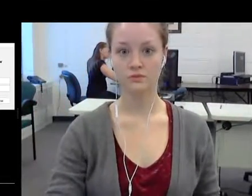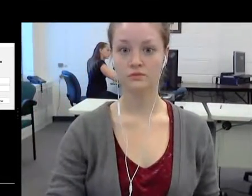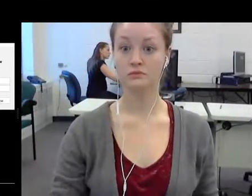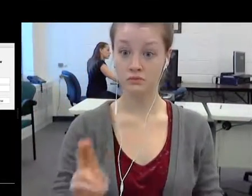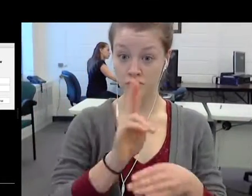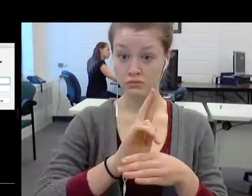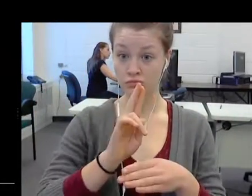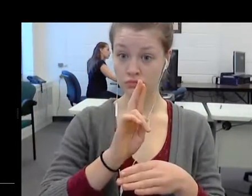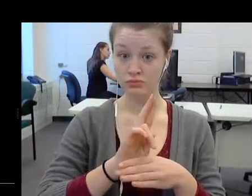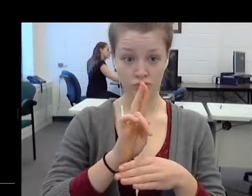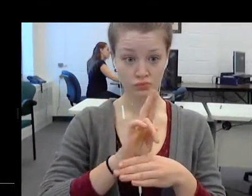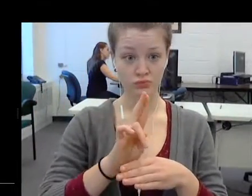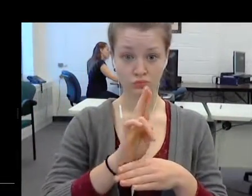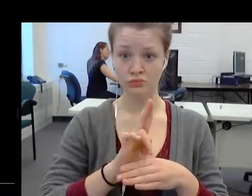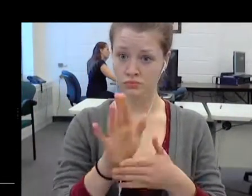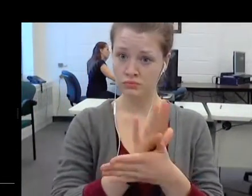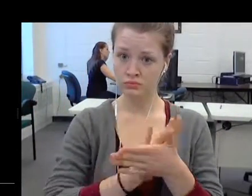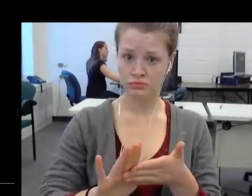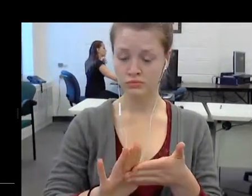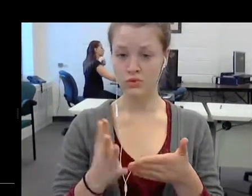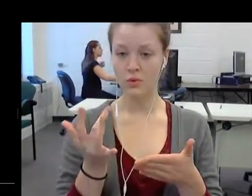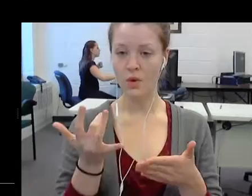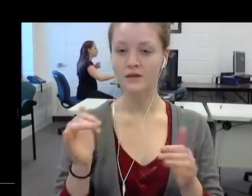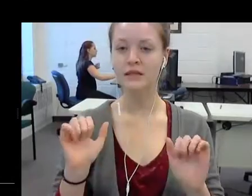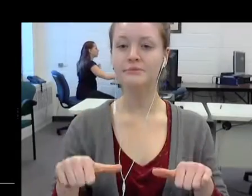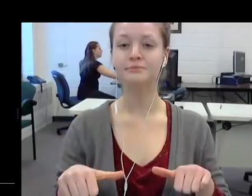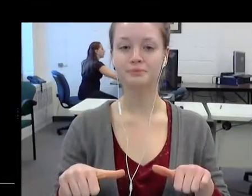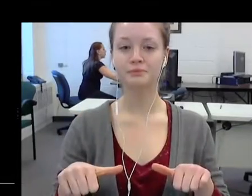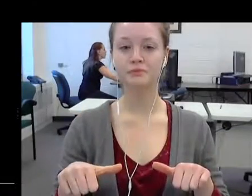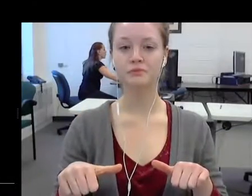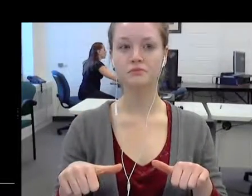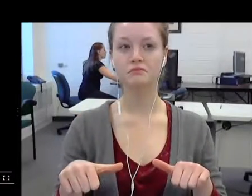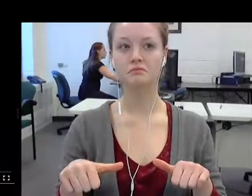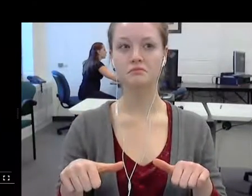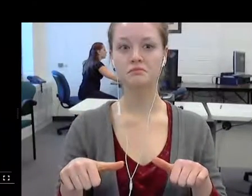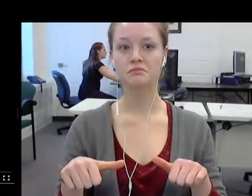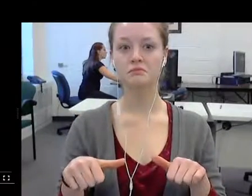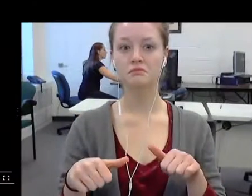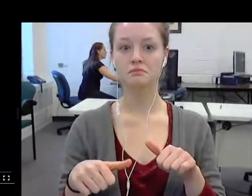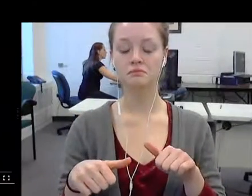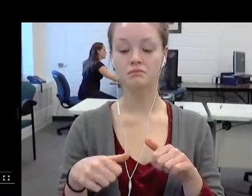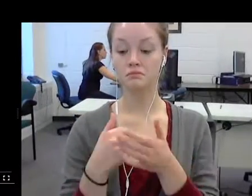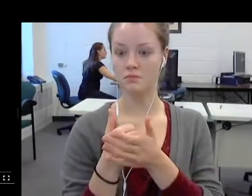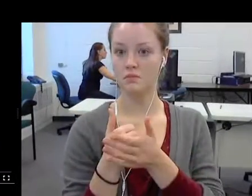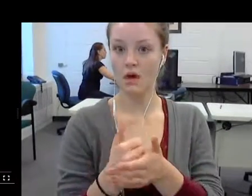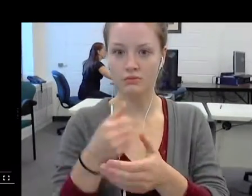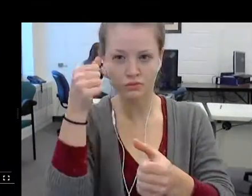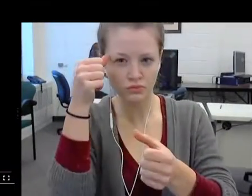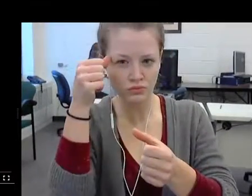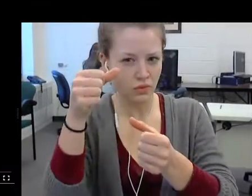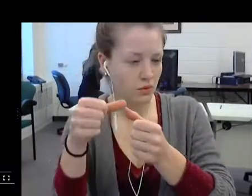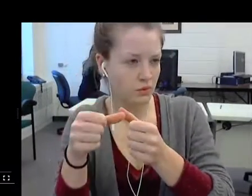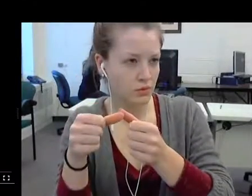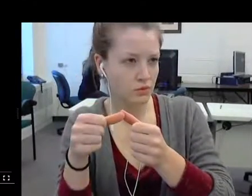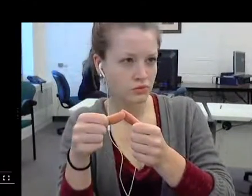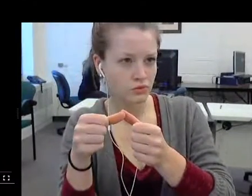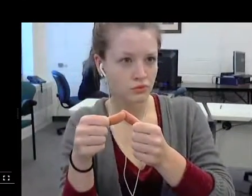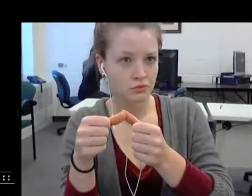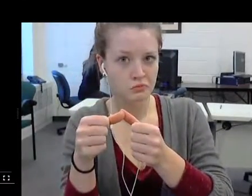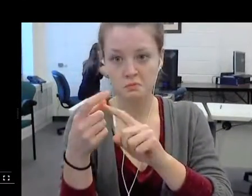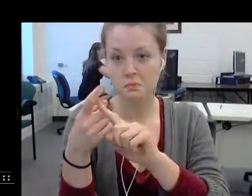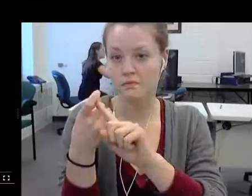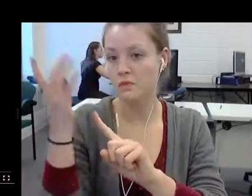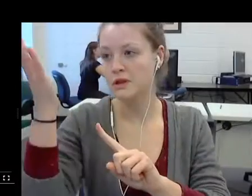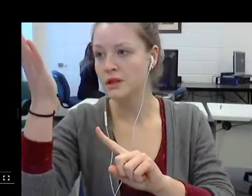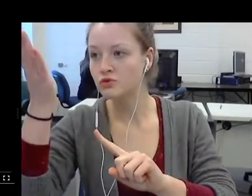system because it can help you remember things that you either hear in a lecture or things that you read